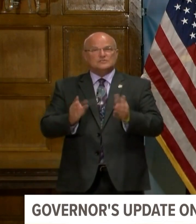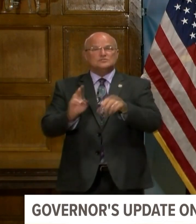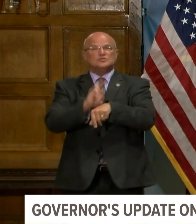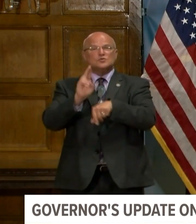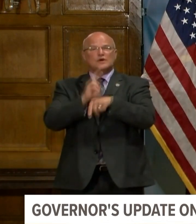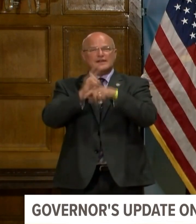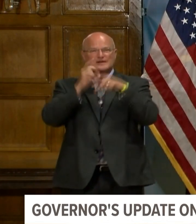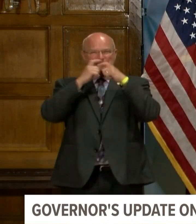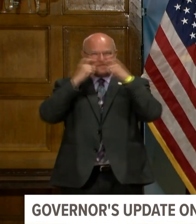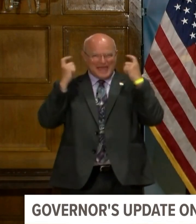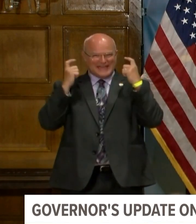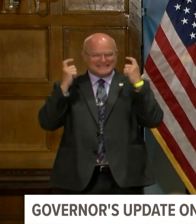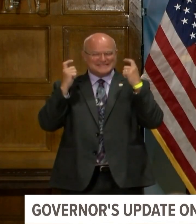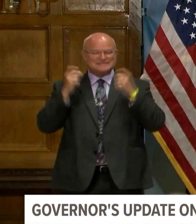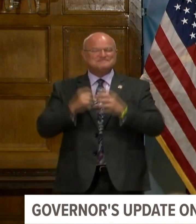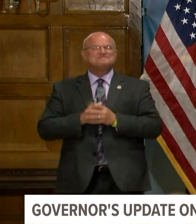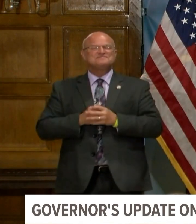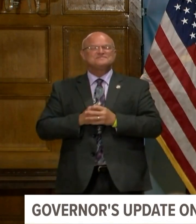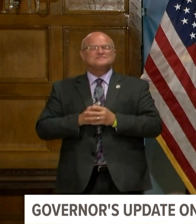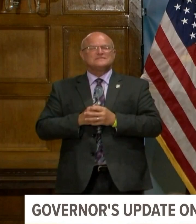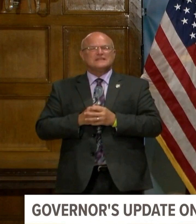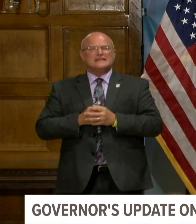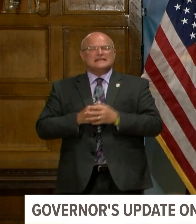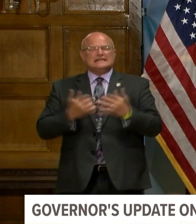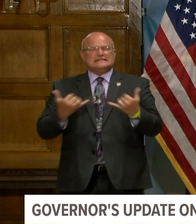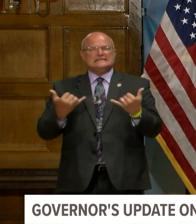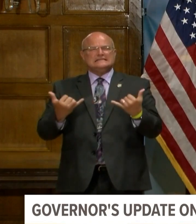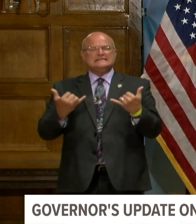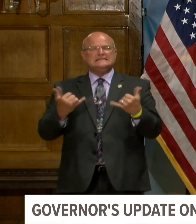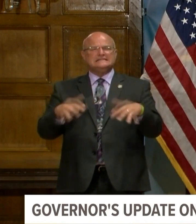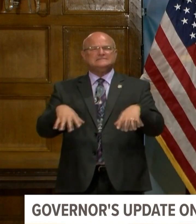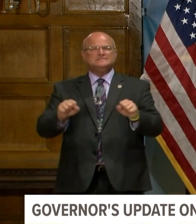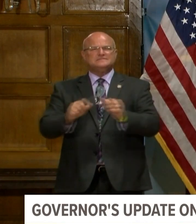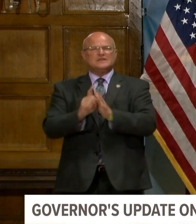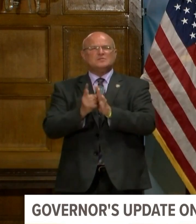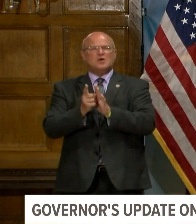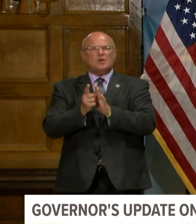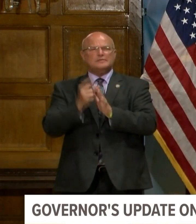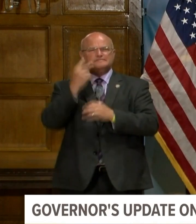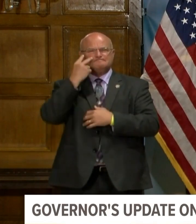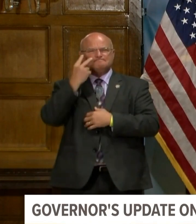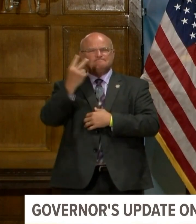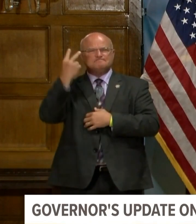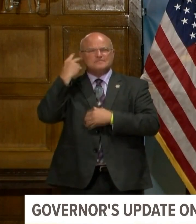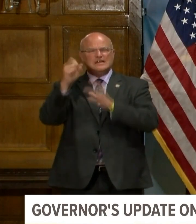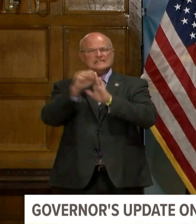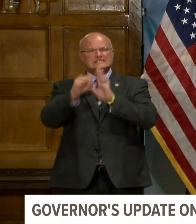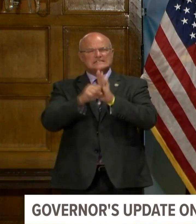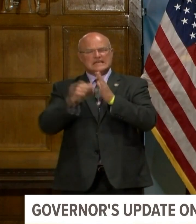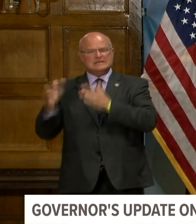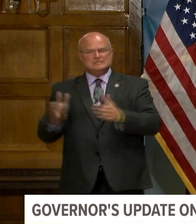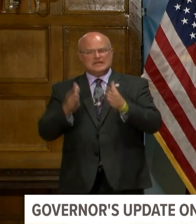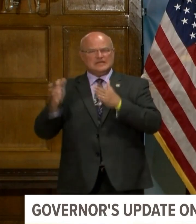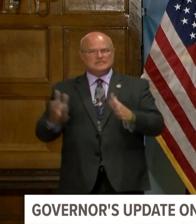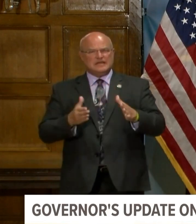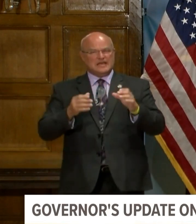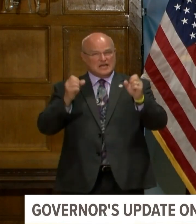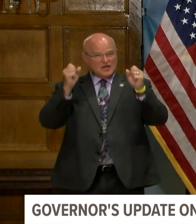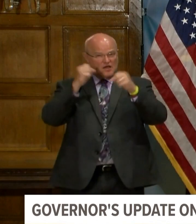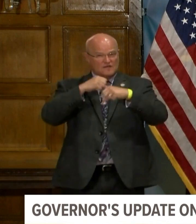wear masks. And I wanted to take a moment just to reflect on our state strategy on